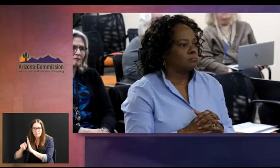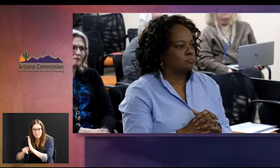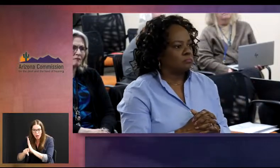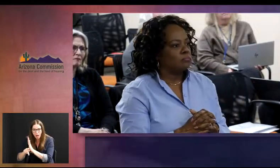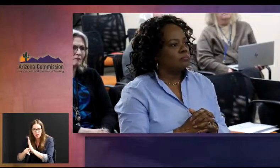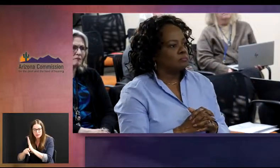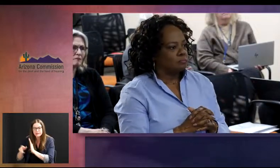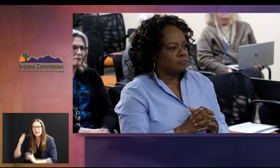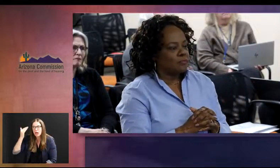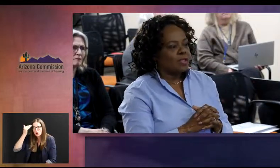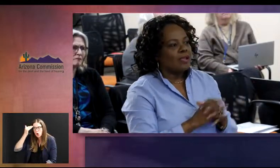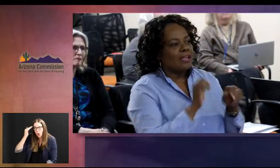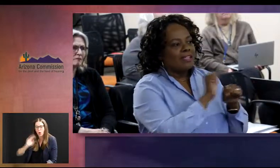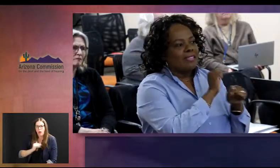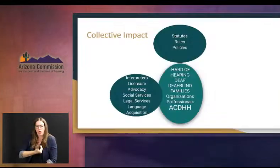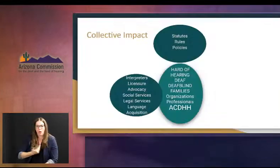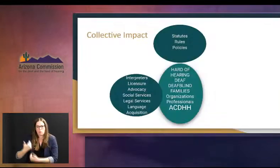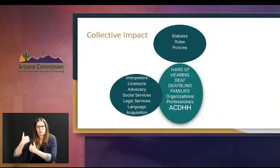are.